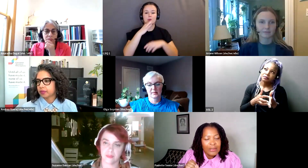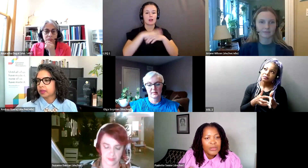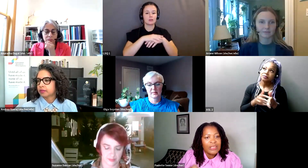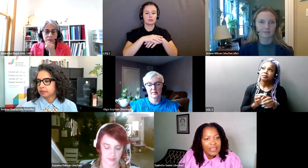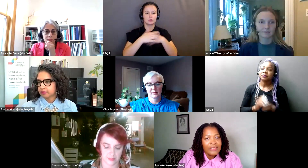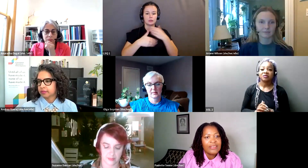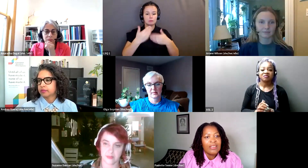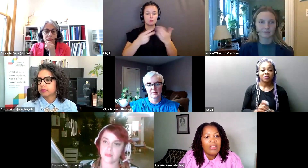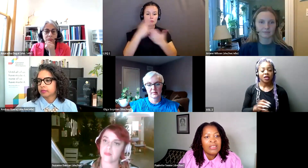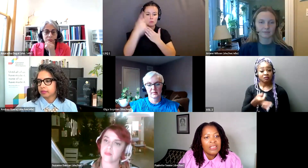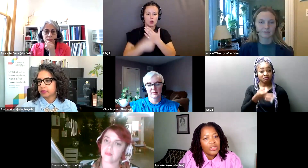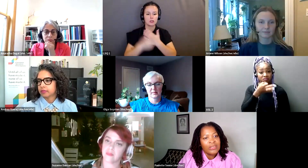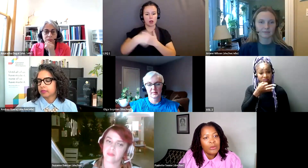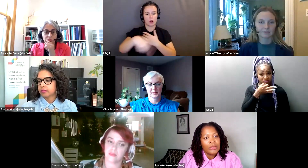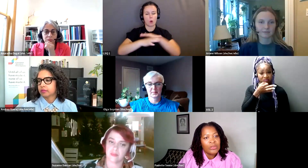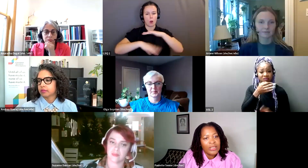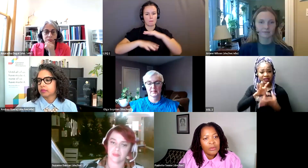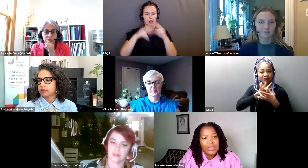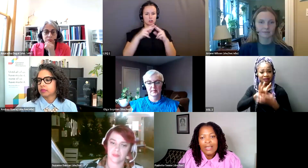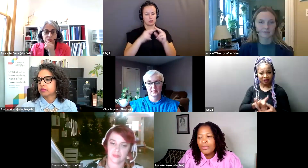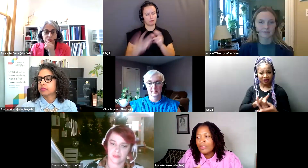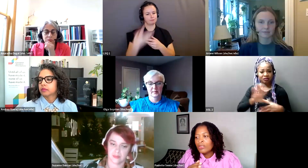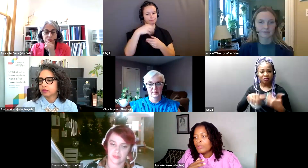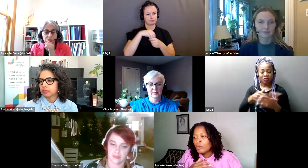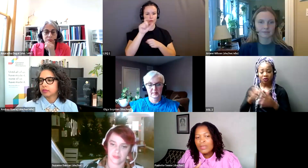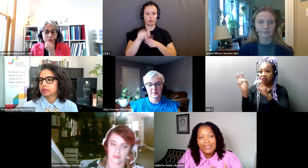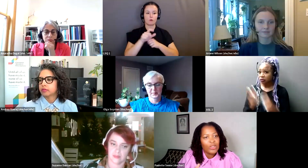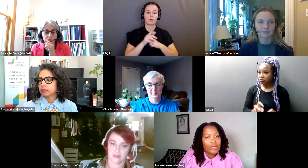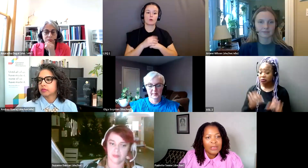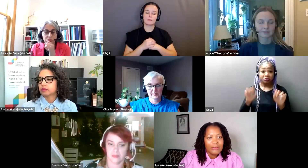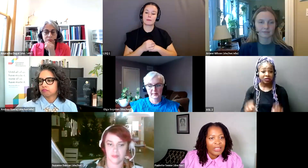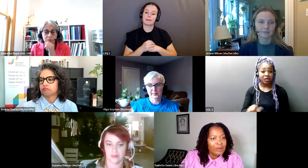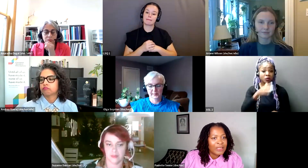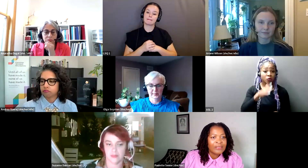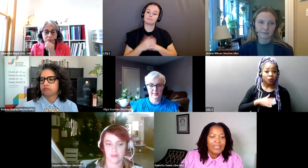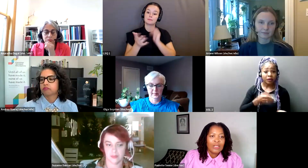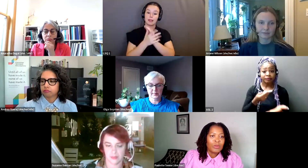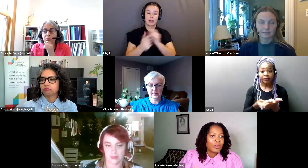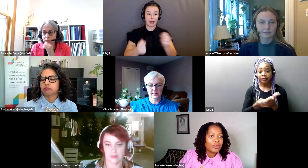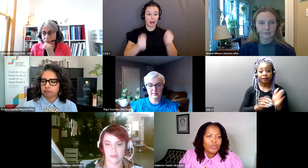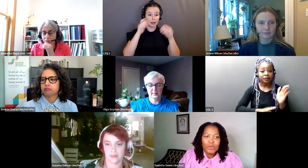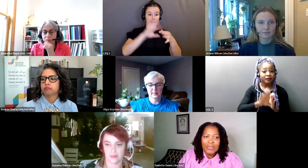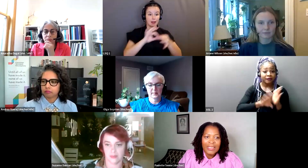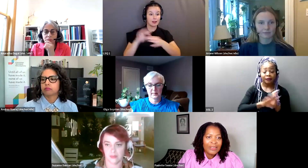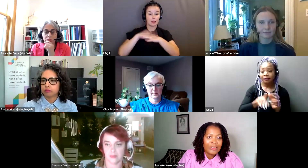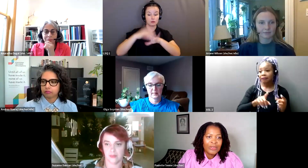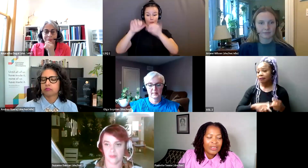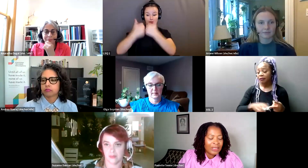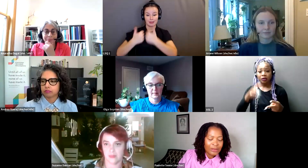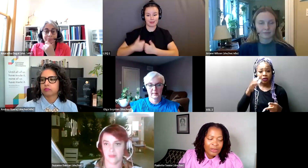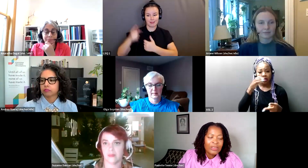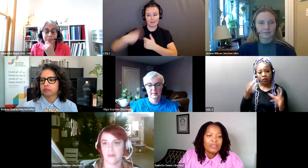key expertise on the issues that we address, whether that be in terms of women's economic development. We heard the story